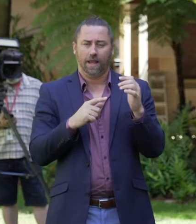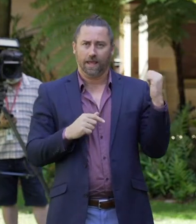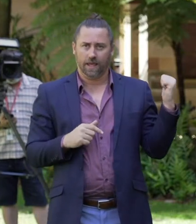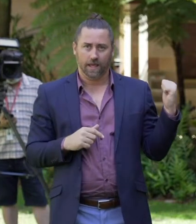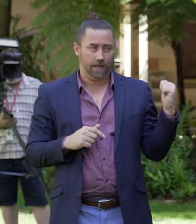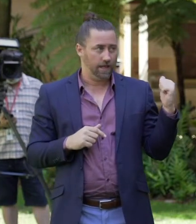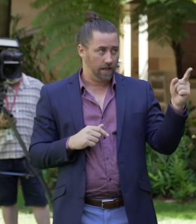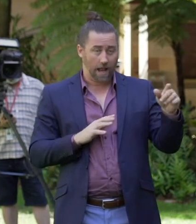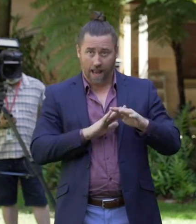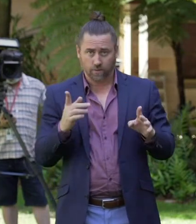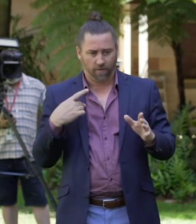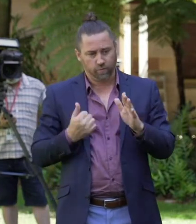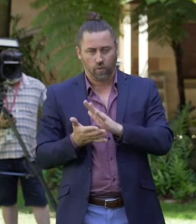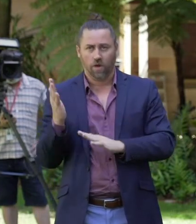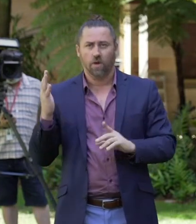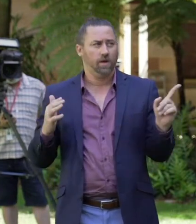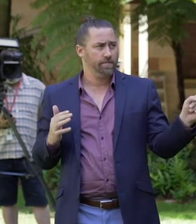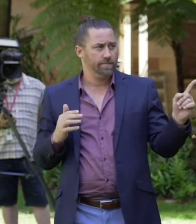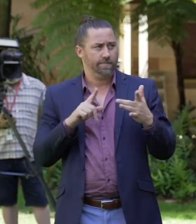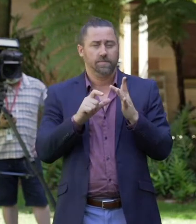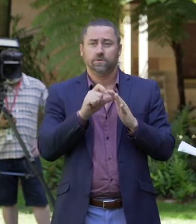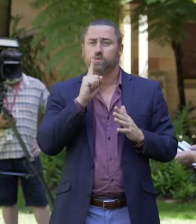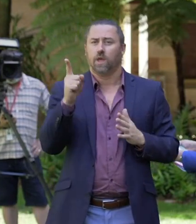All right, last question, then we've got to go. Last question.